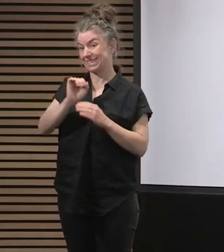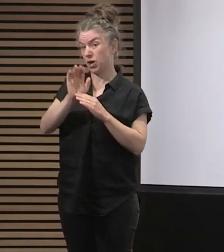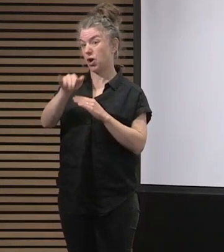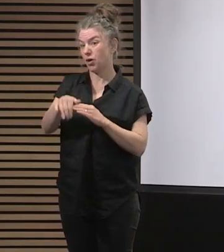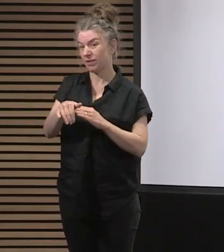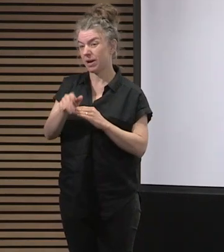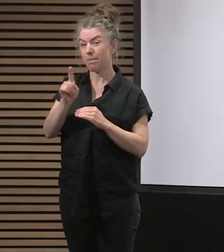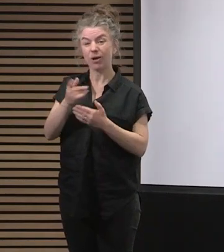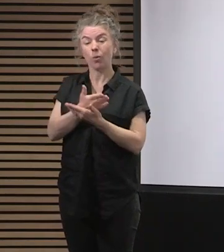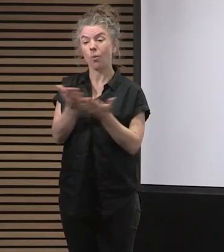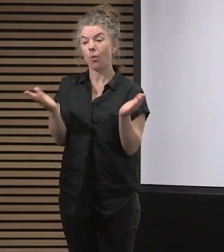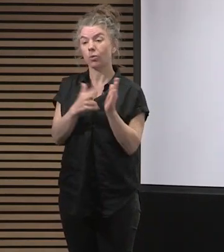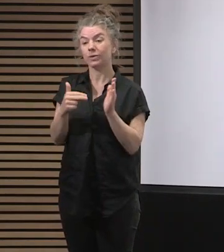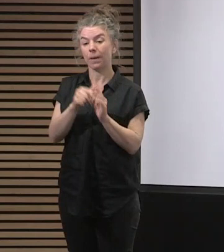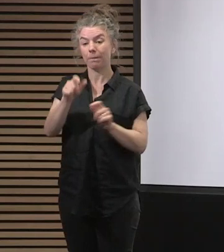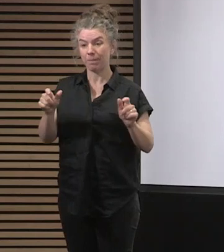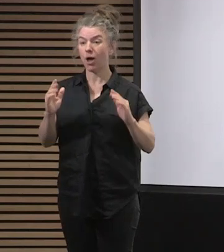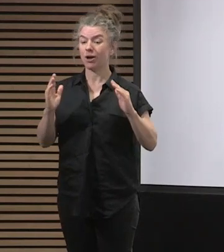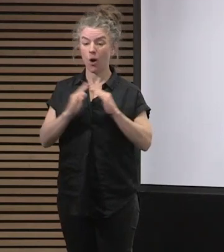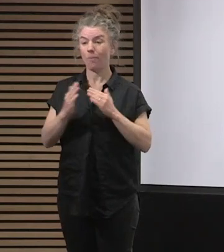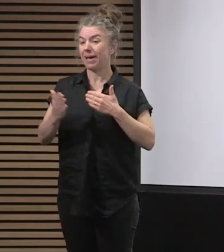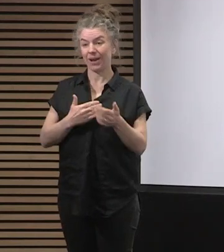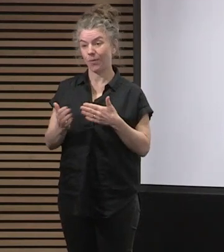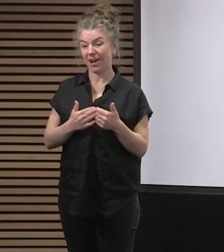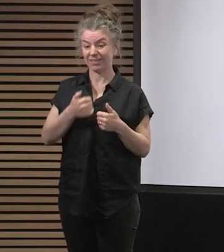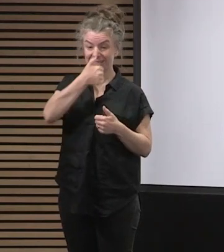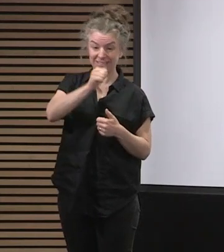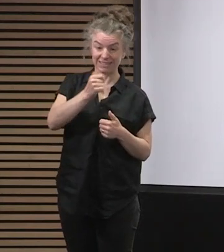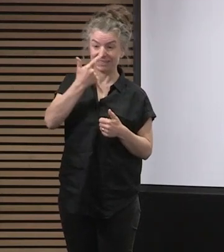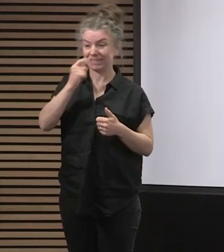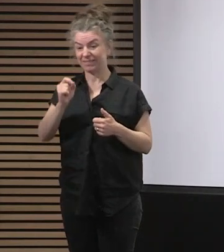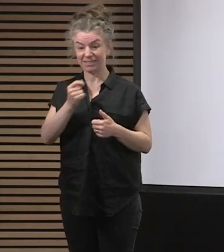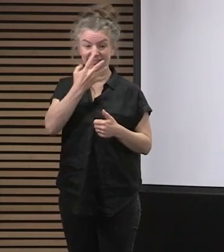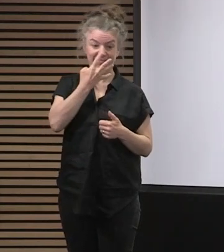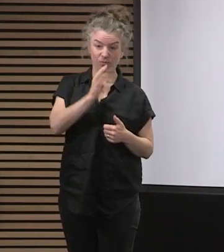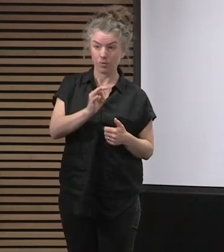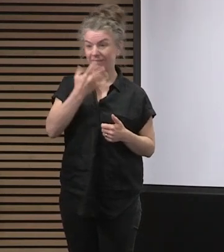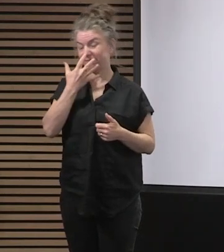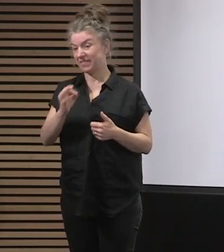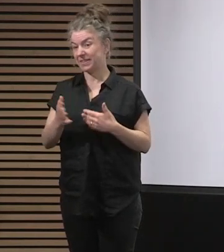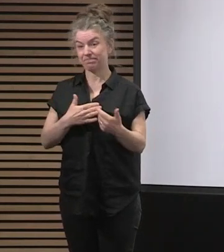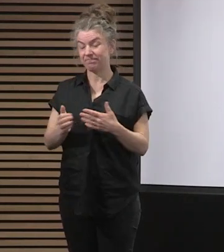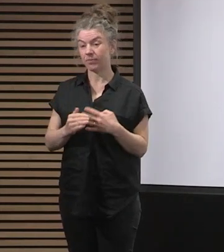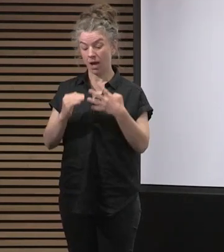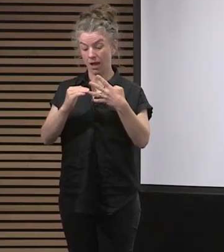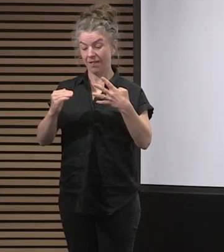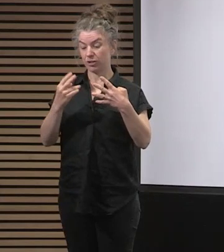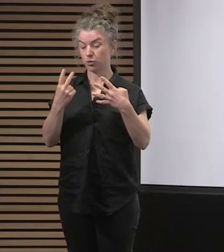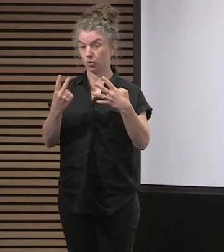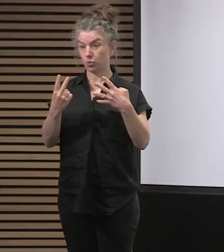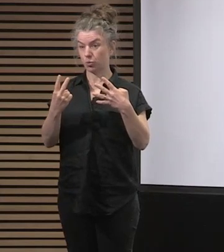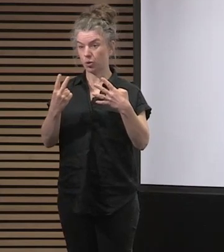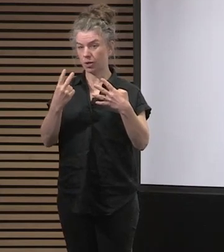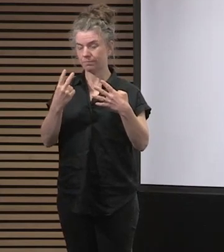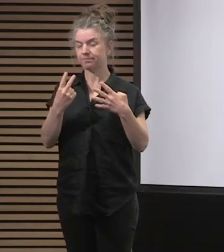now in self-isolation. And what we did do very early on, even before we got to alert level 2, was we advised aged